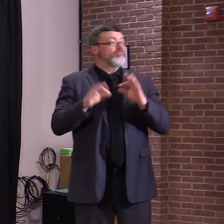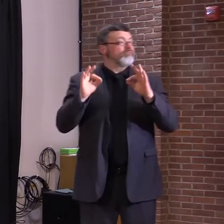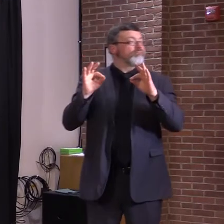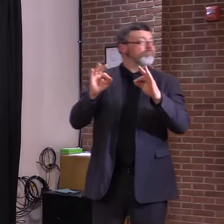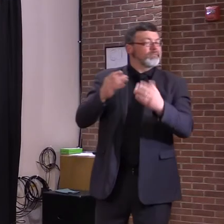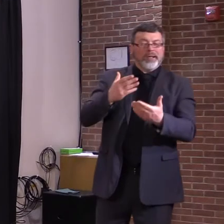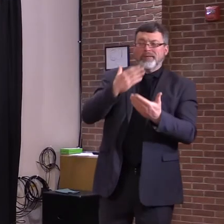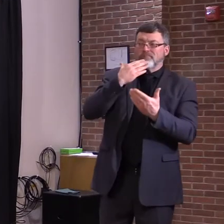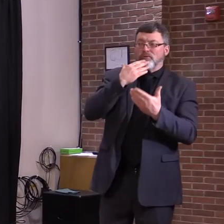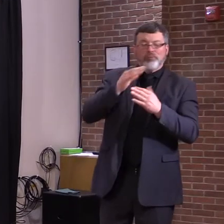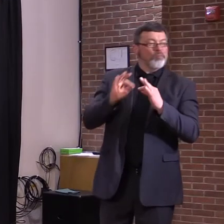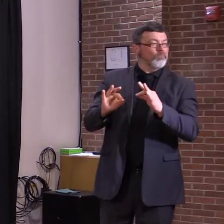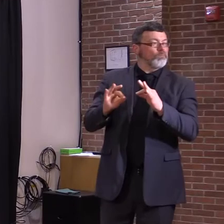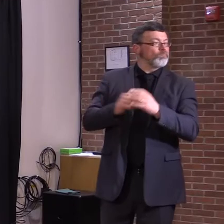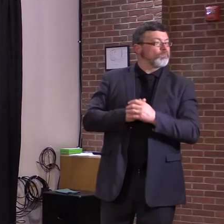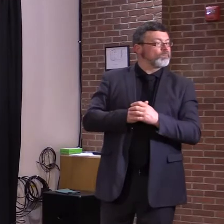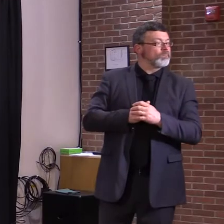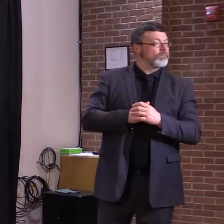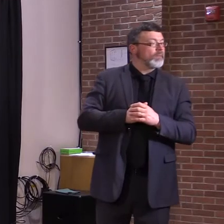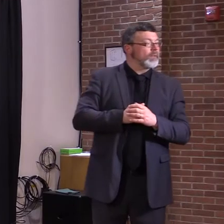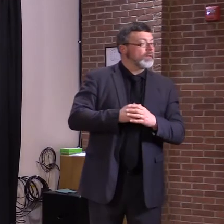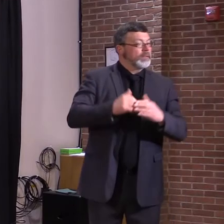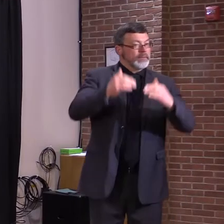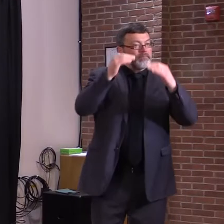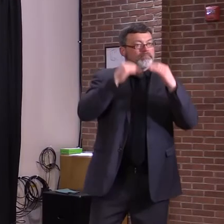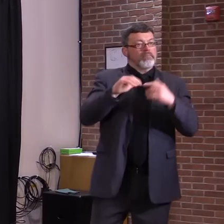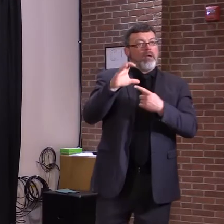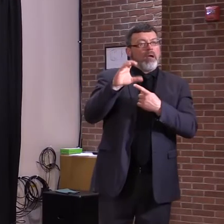Tom Davis, Compass, Vermont.